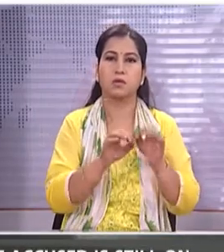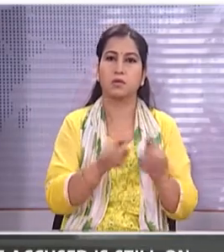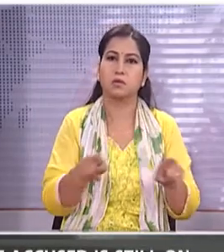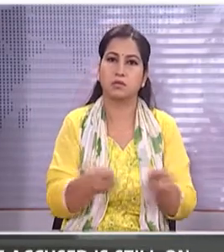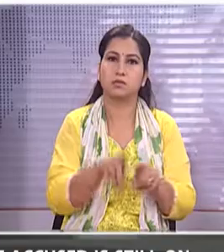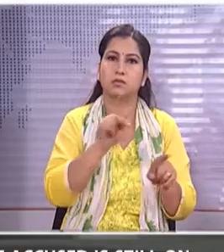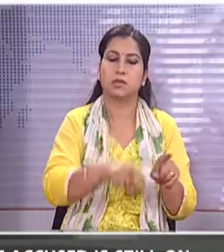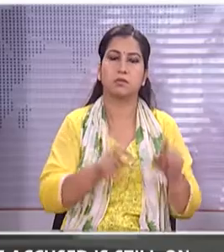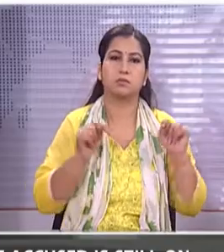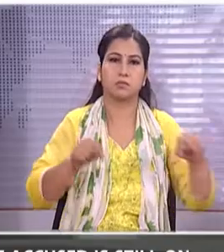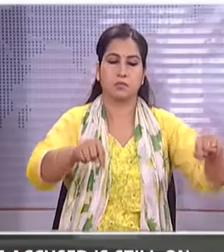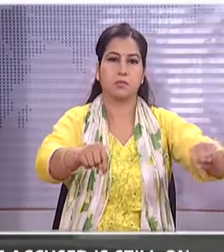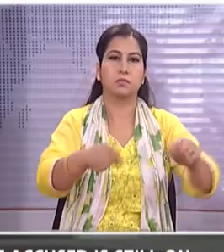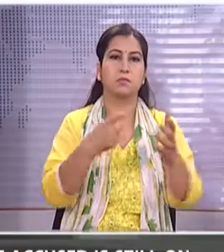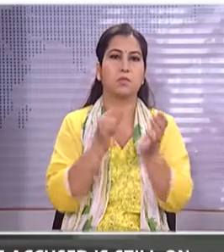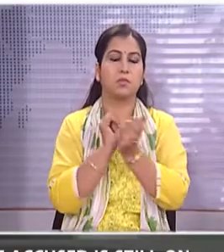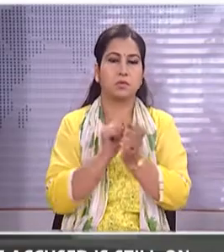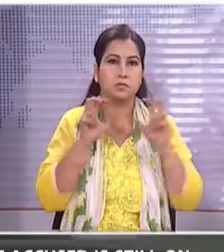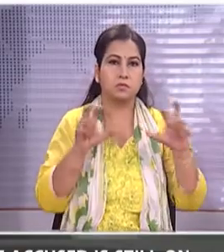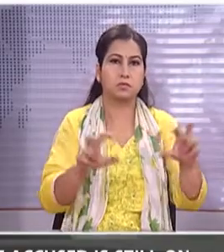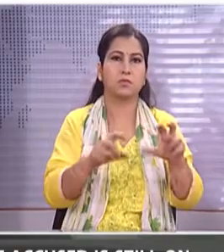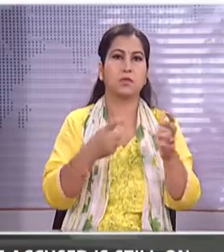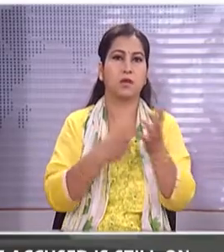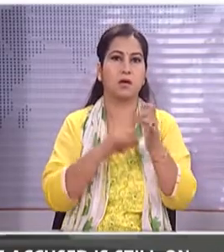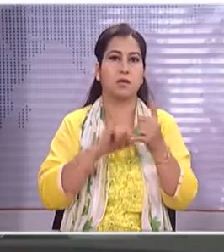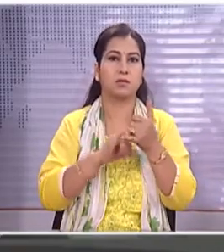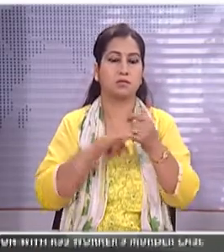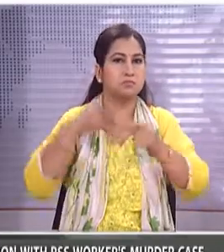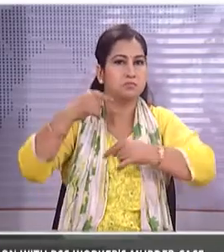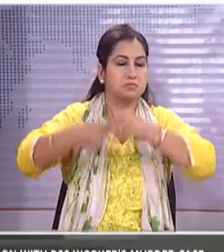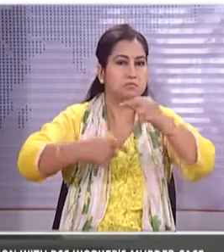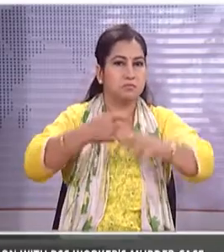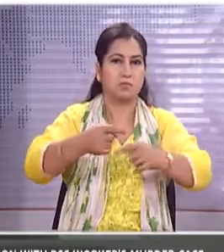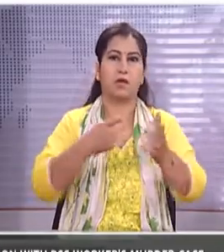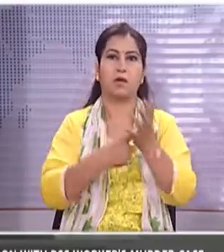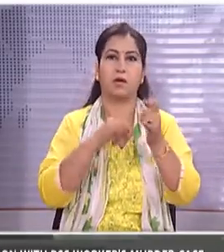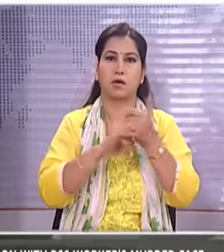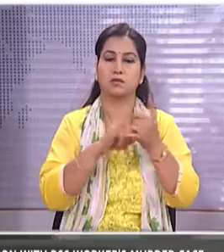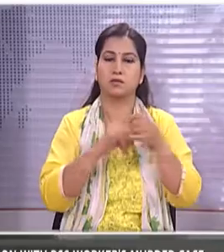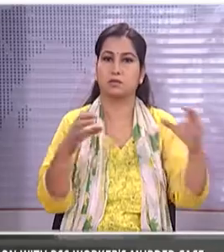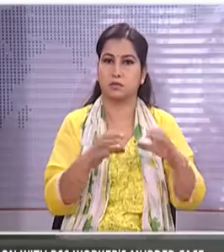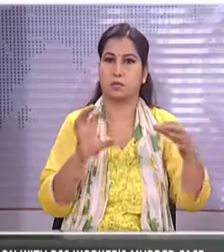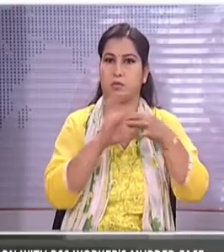place under tight security as RSS said that the murder was part of a series of attacks on RSS workers,